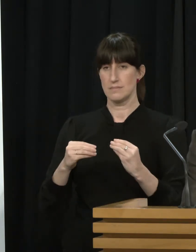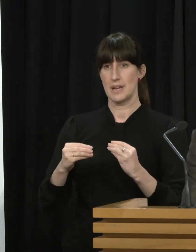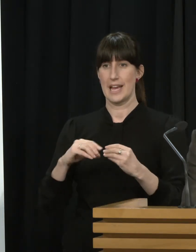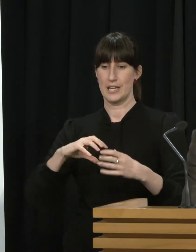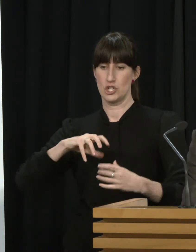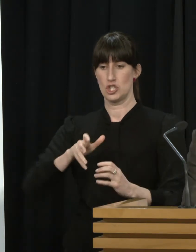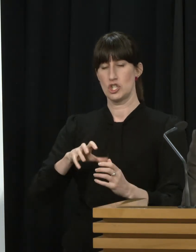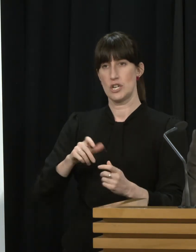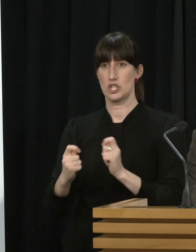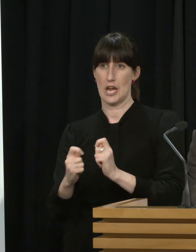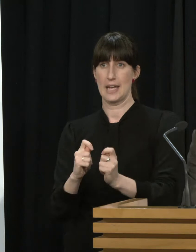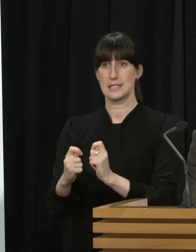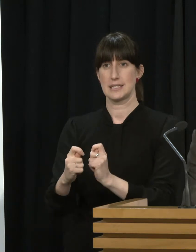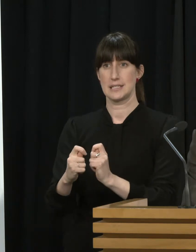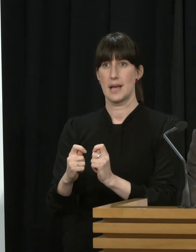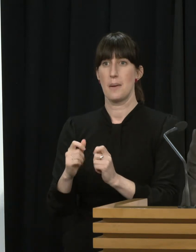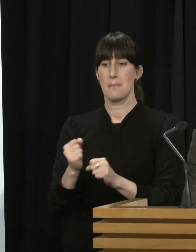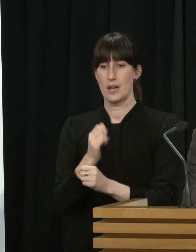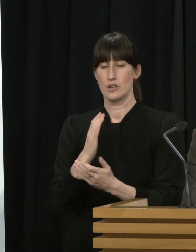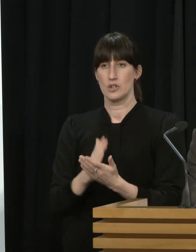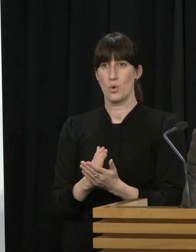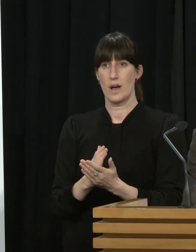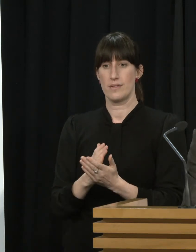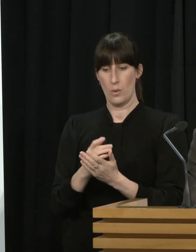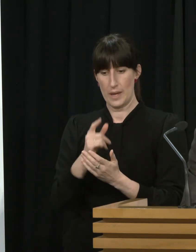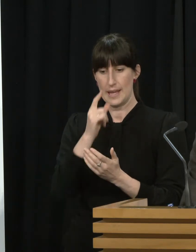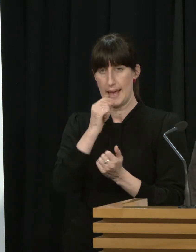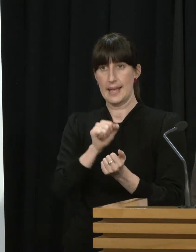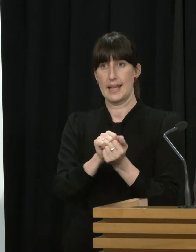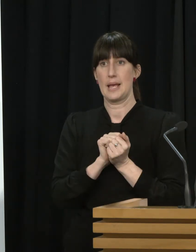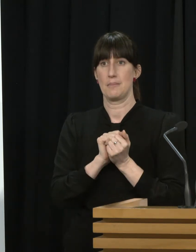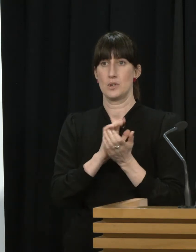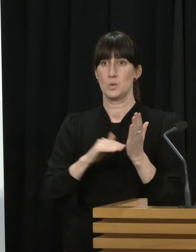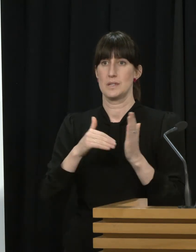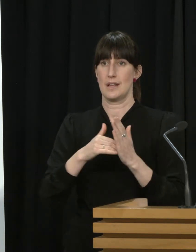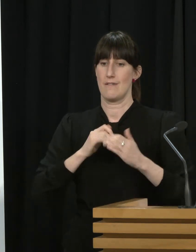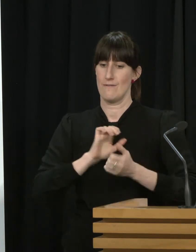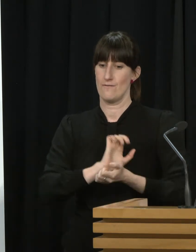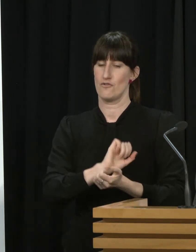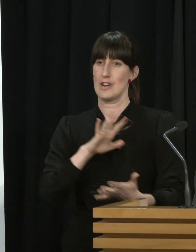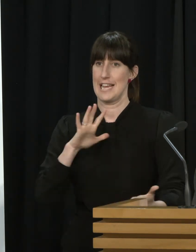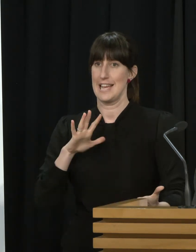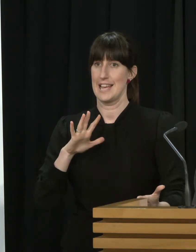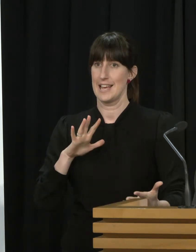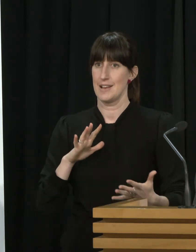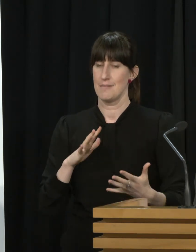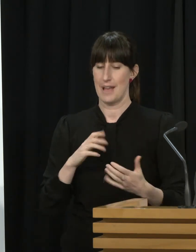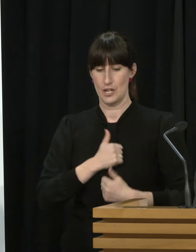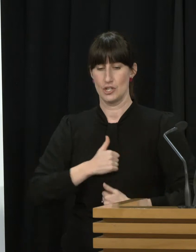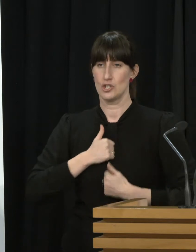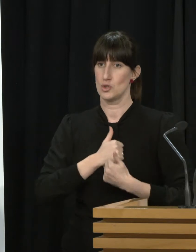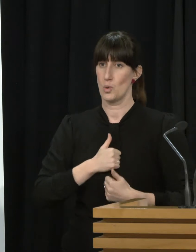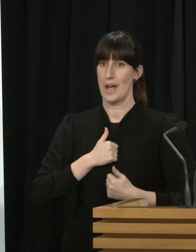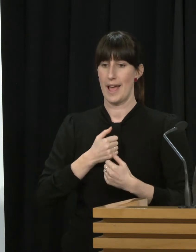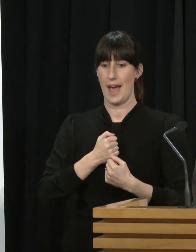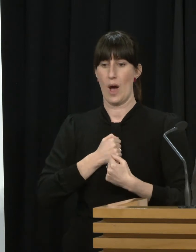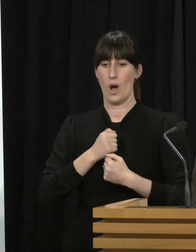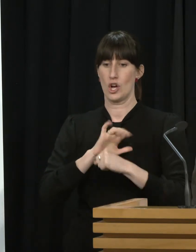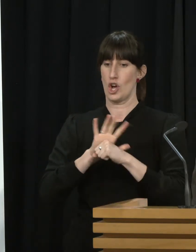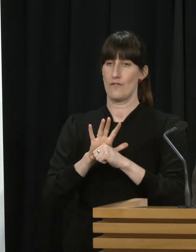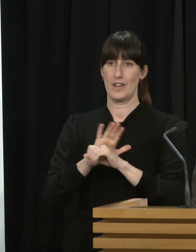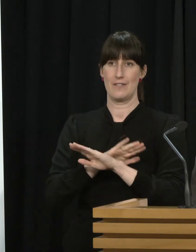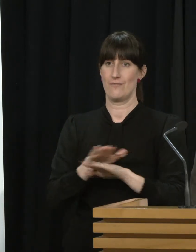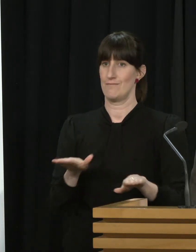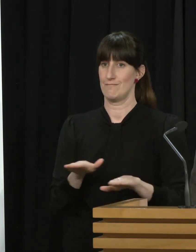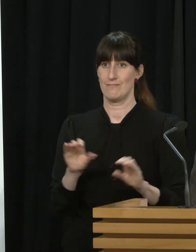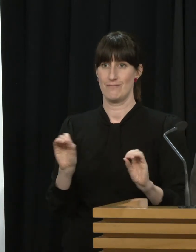we don't lose the gains that we've made and the freedoms that we currently enjoy as a result of our elimination strategy. As Professor